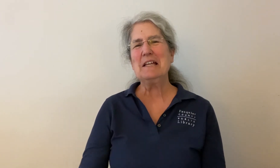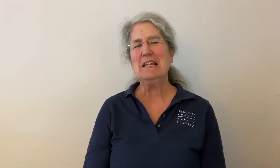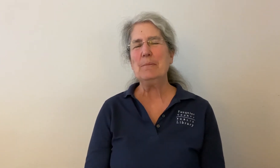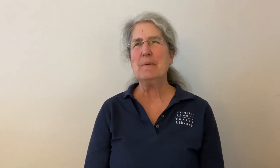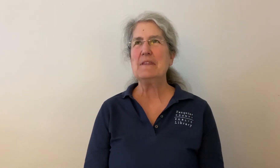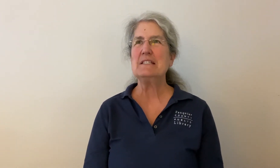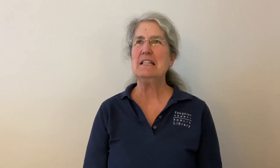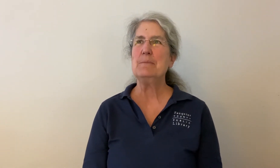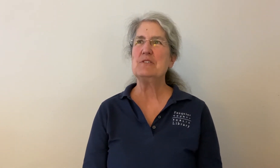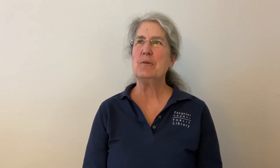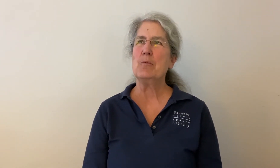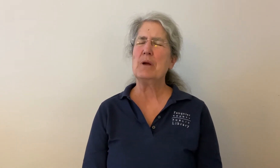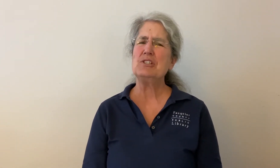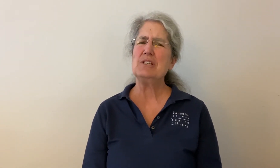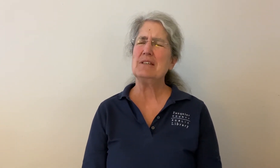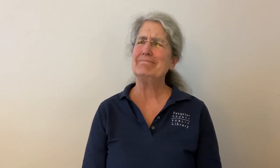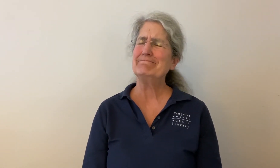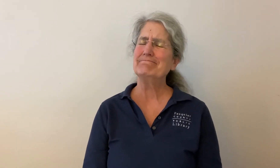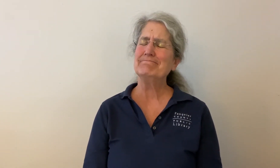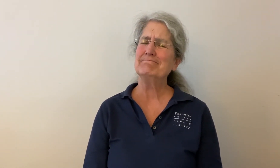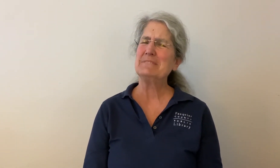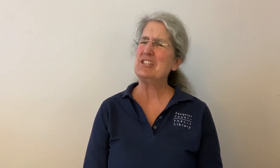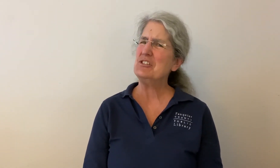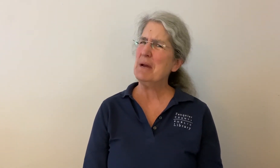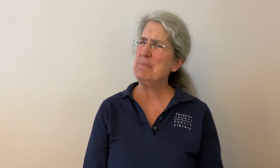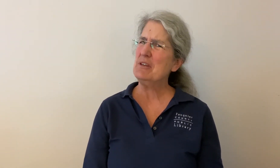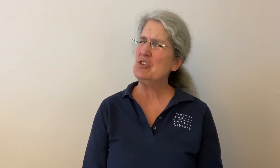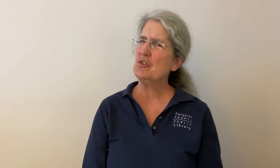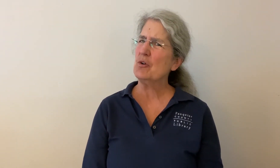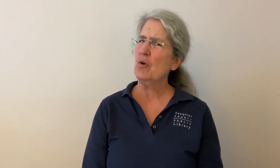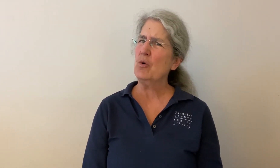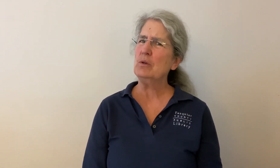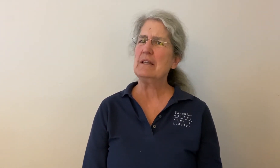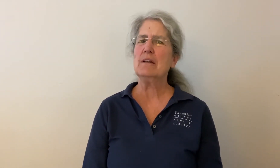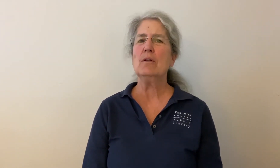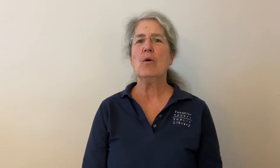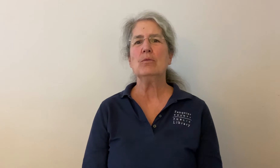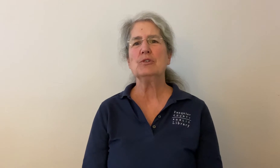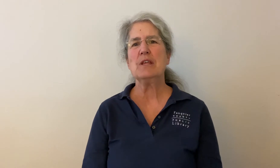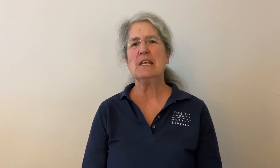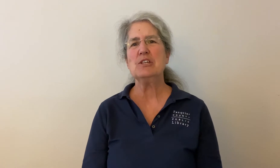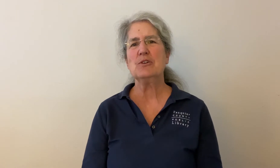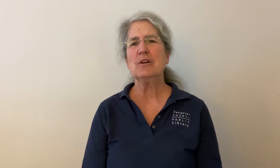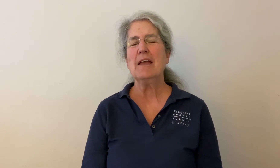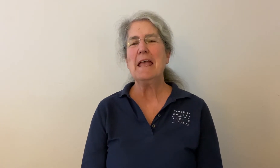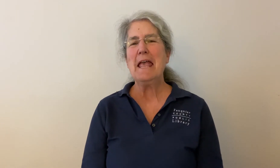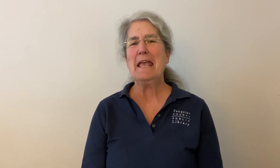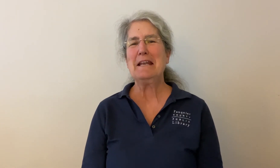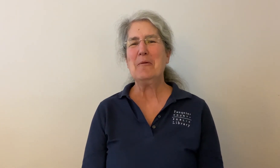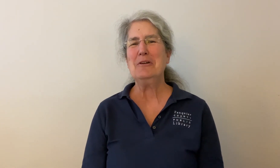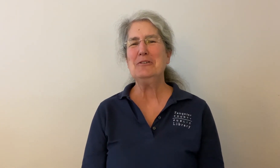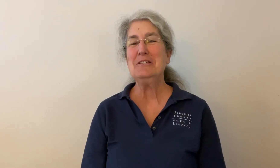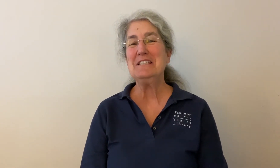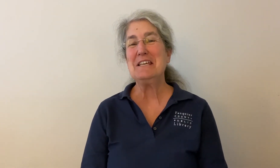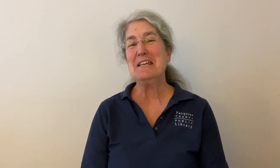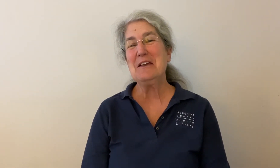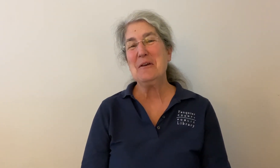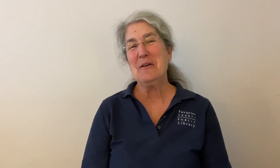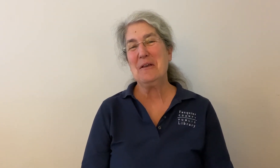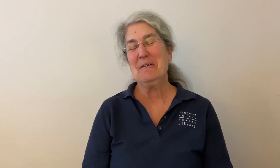clip, but this clip is from when she might be a year old, a little older than a year. And I want you to see